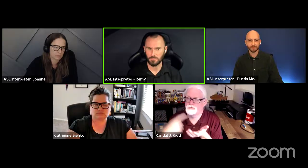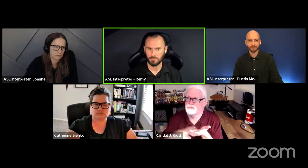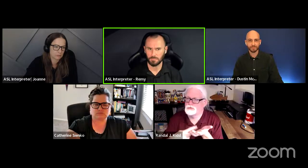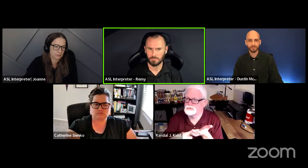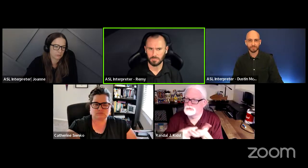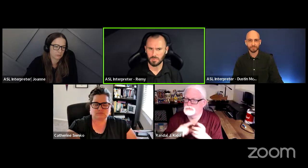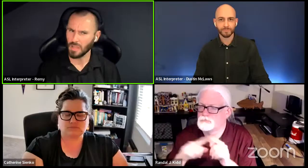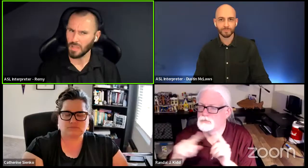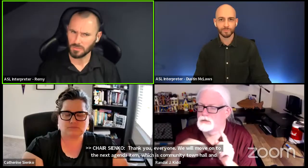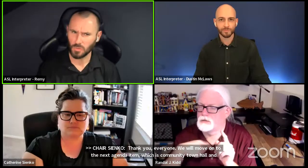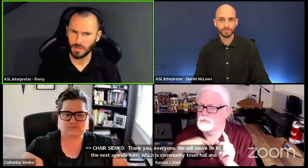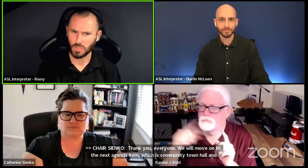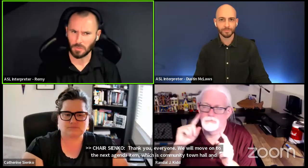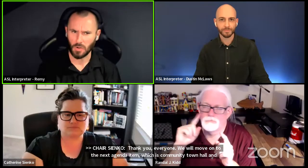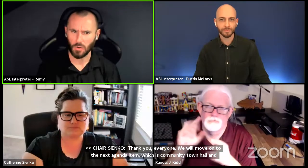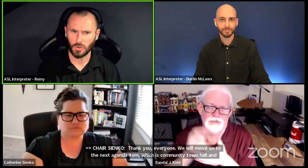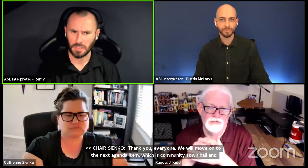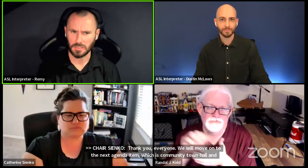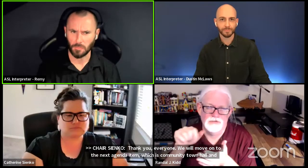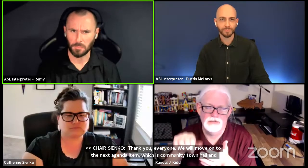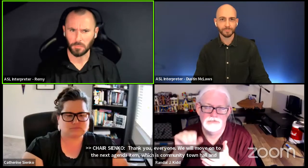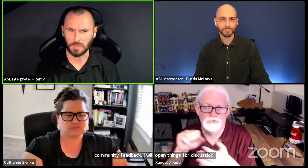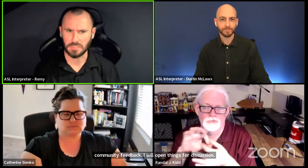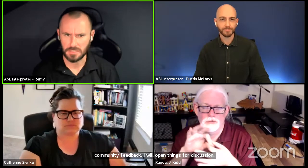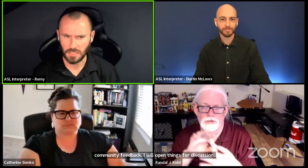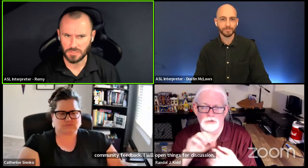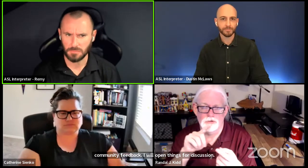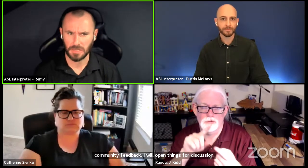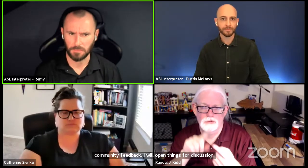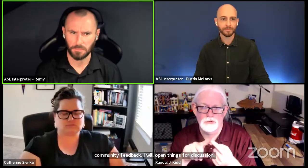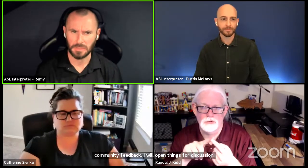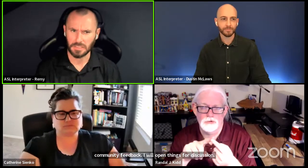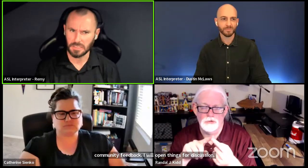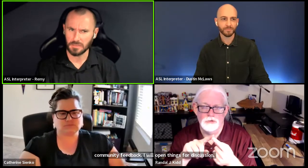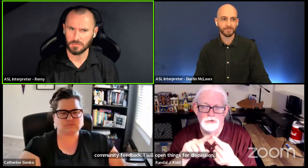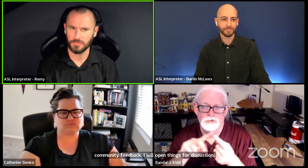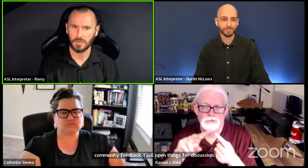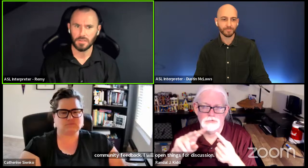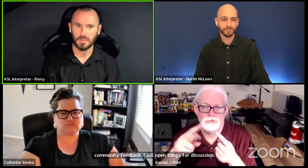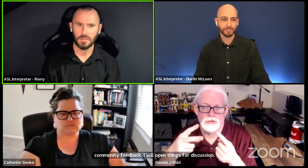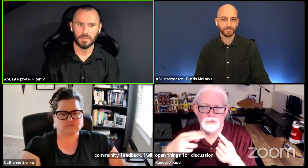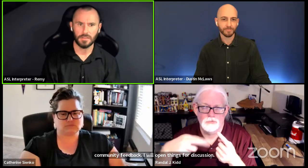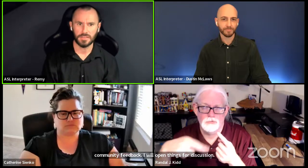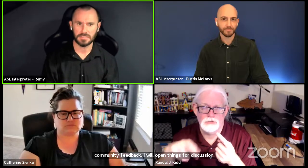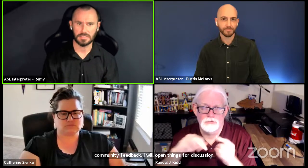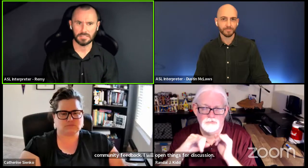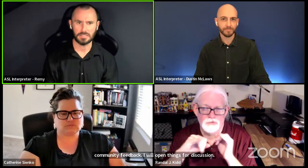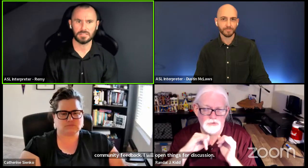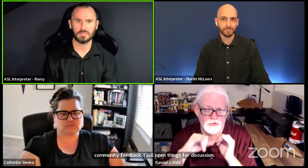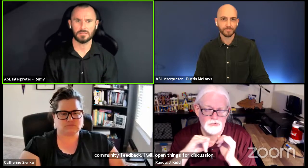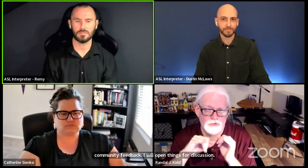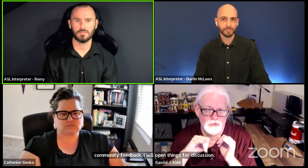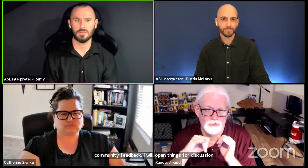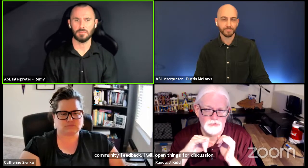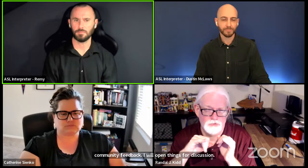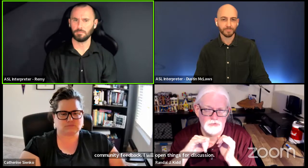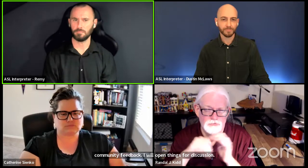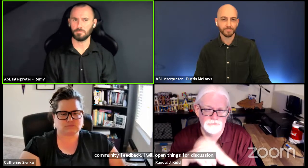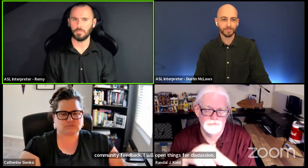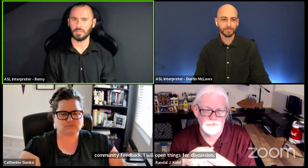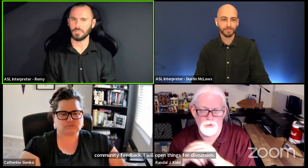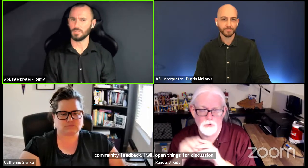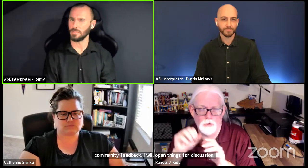Mr. Kidd here. I'm not quite sure I recall correctly from our previous discussion, but I believe this is